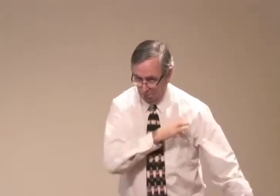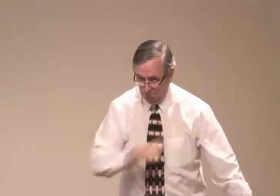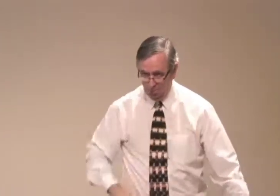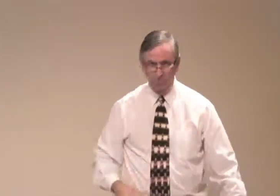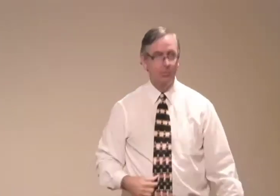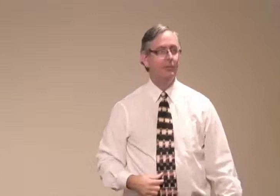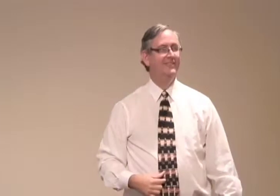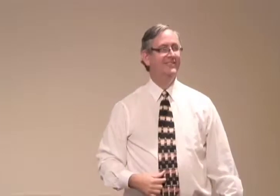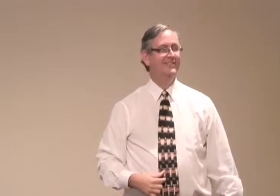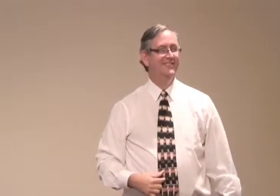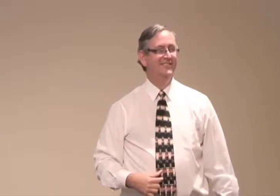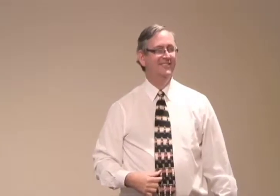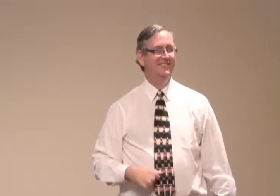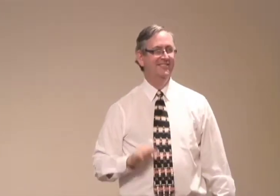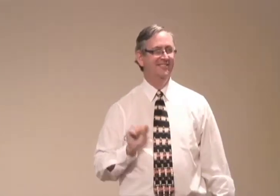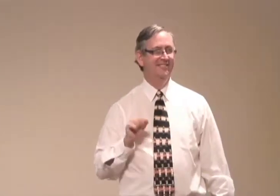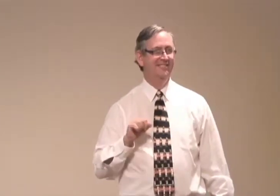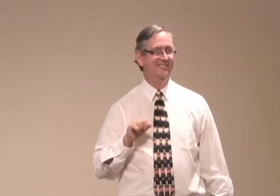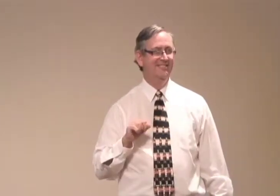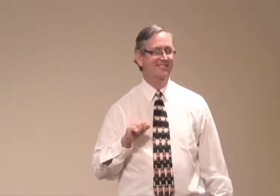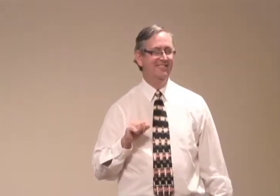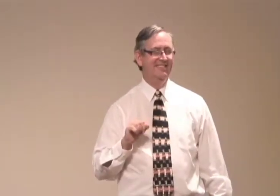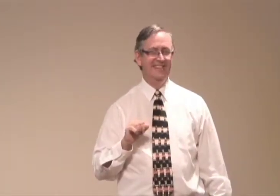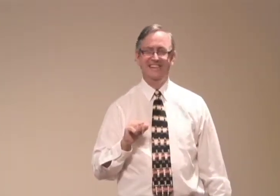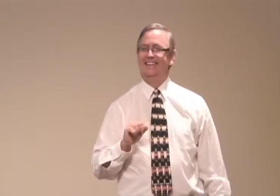you had a Bible on there. Are you a Christian? And I said, Yeah.